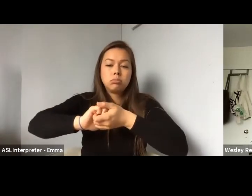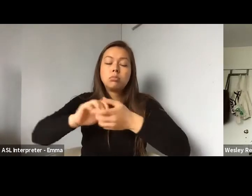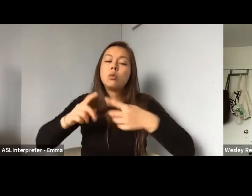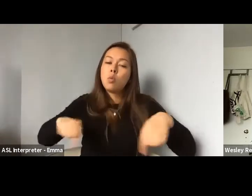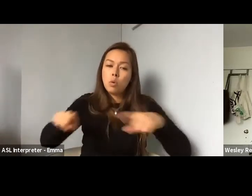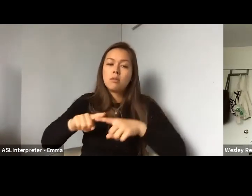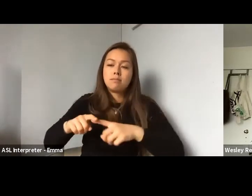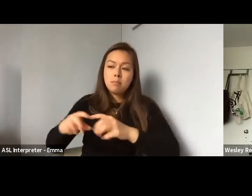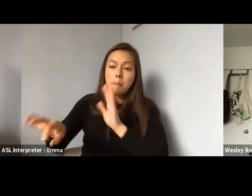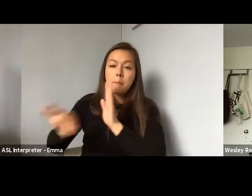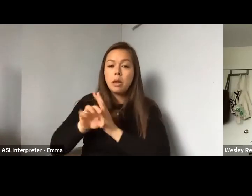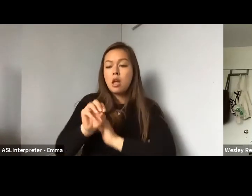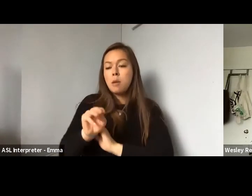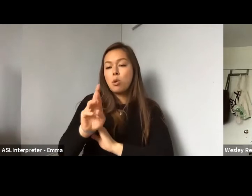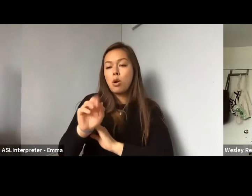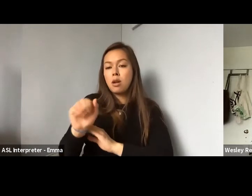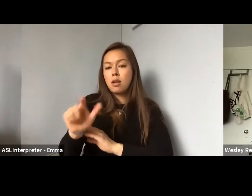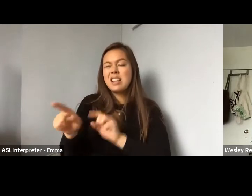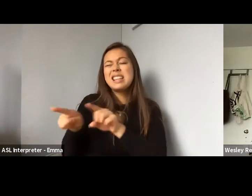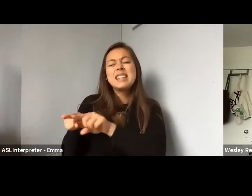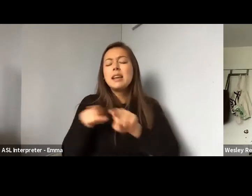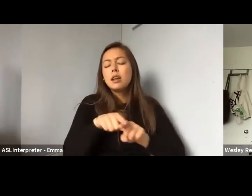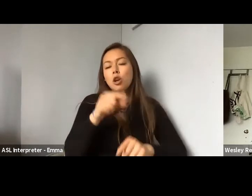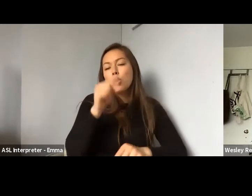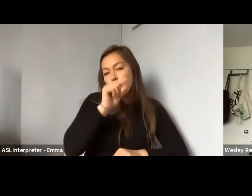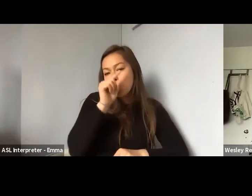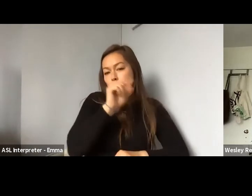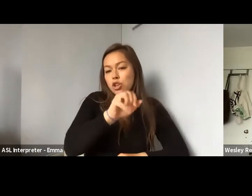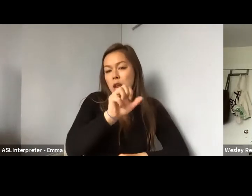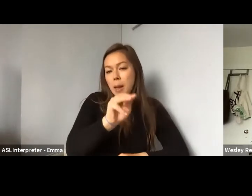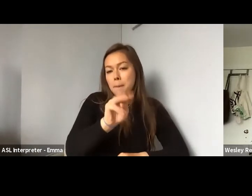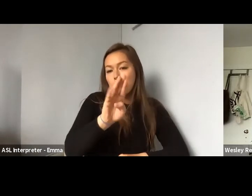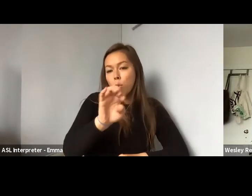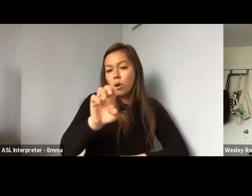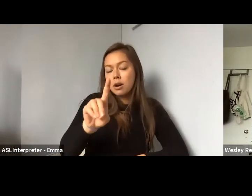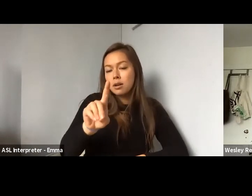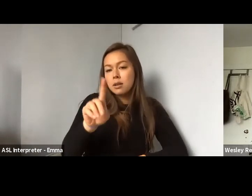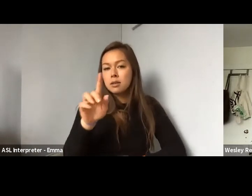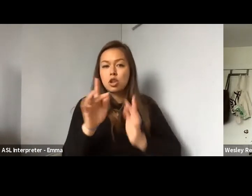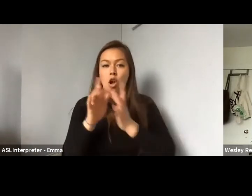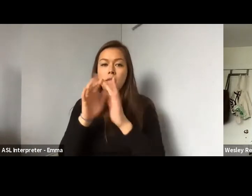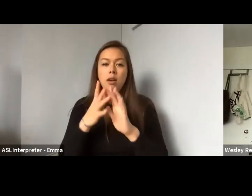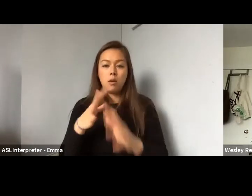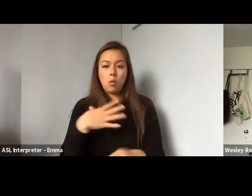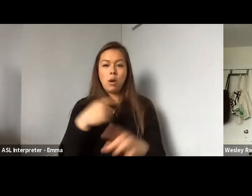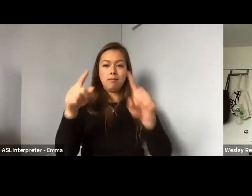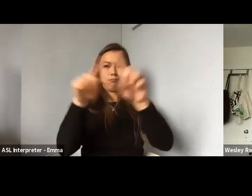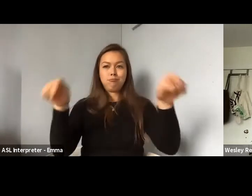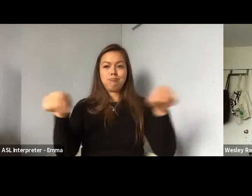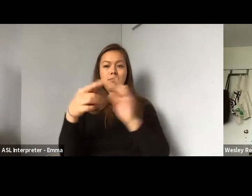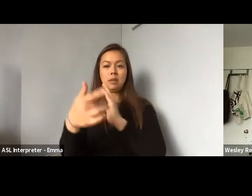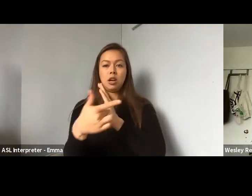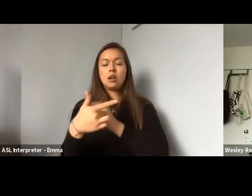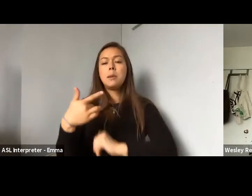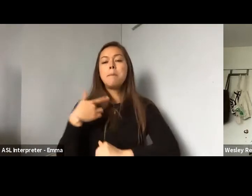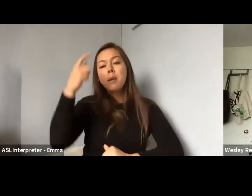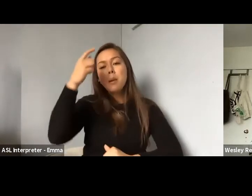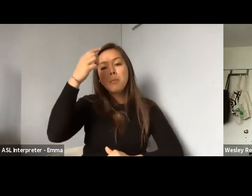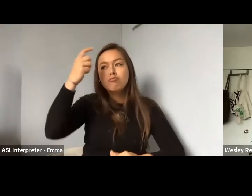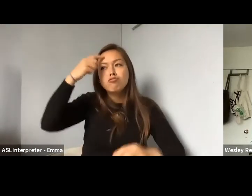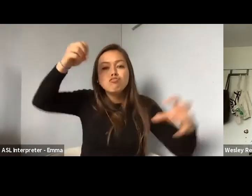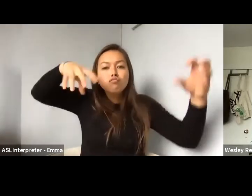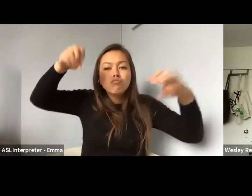Jamboard, Mural is an online digital whiteboard technology. It's usually used for brainstorming and ideation, project management,